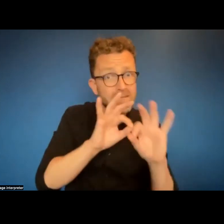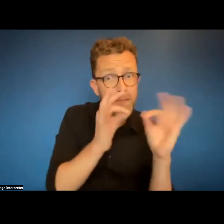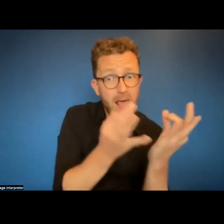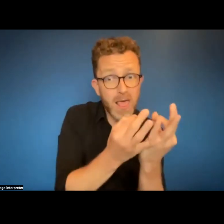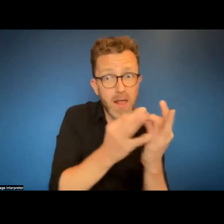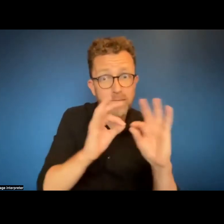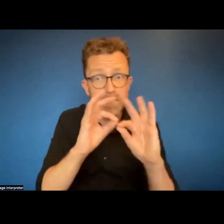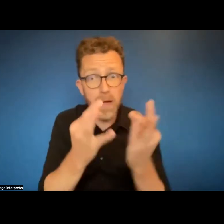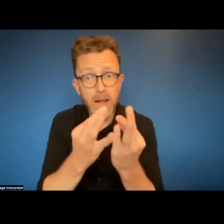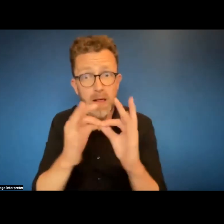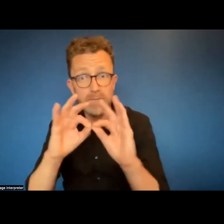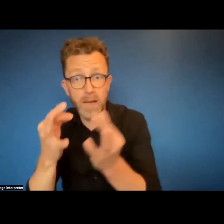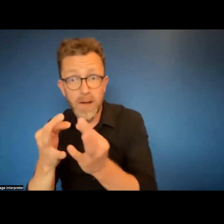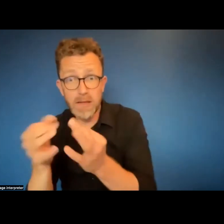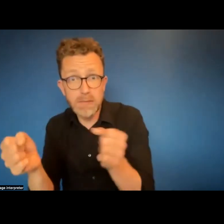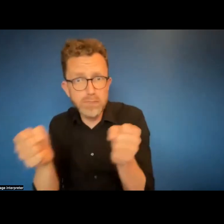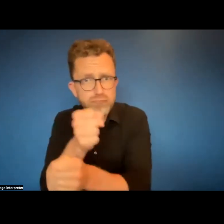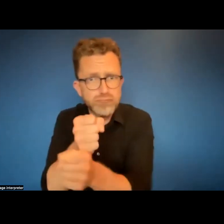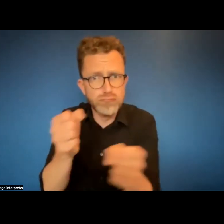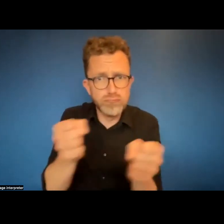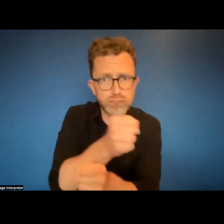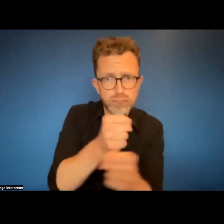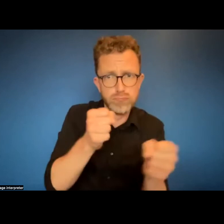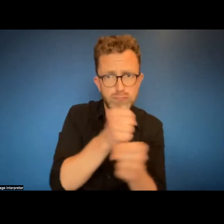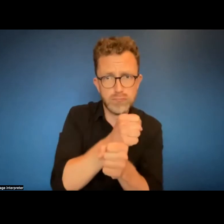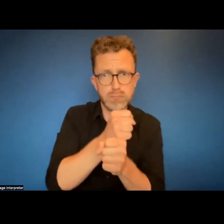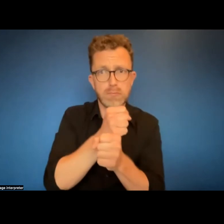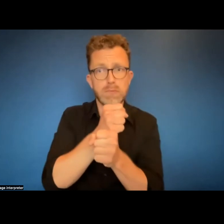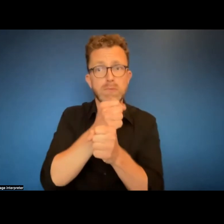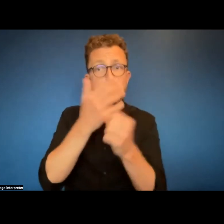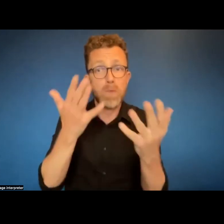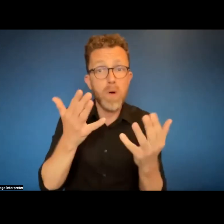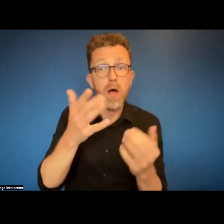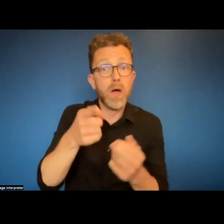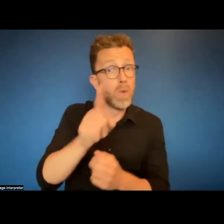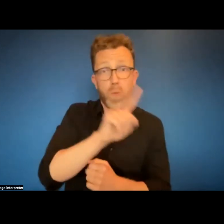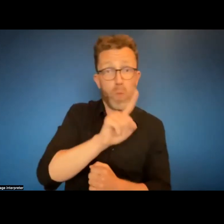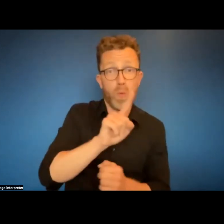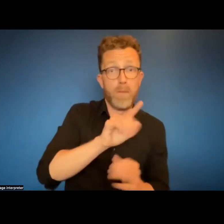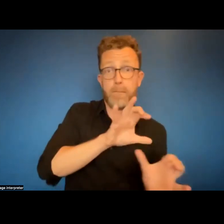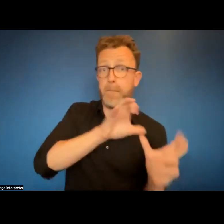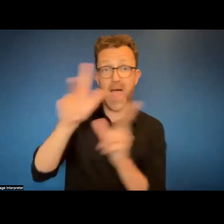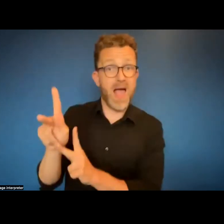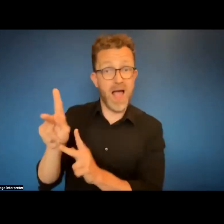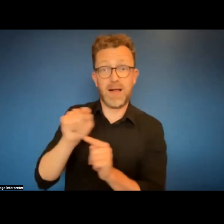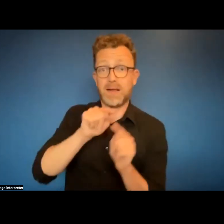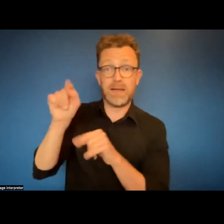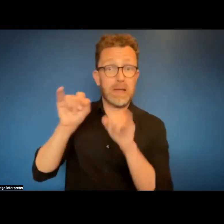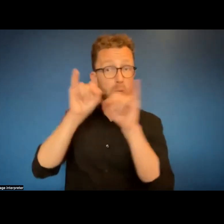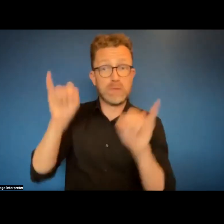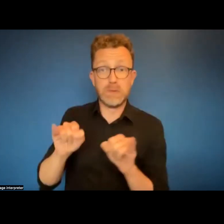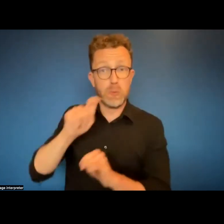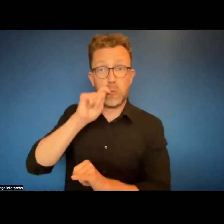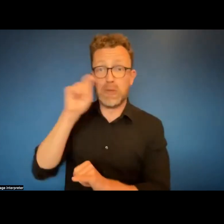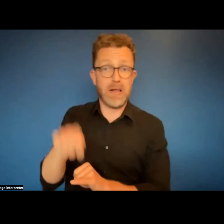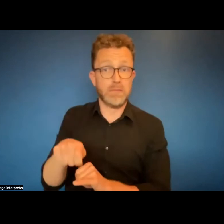for example. This, I mean, there are many possible solutions, like